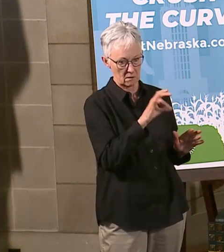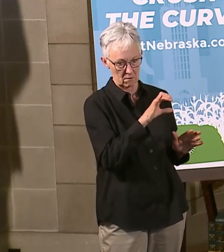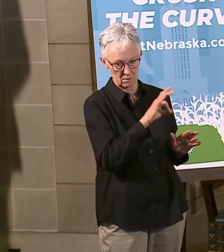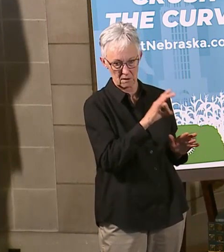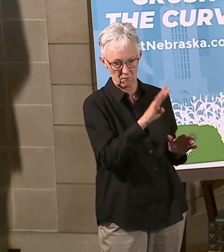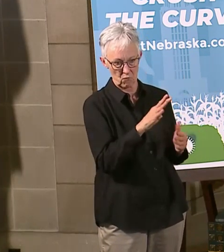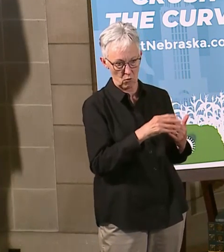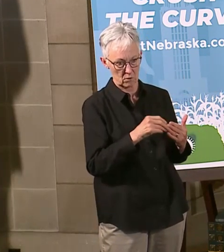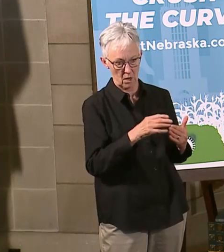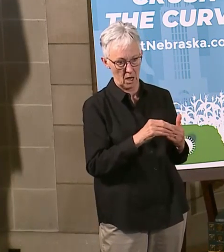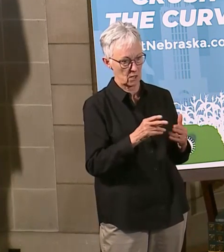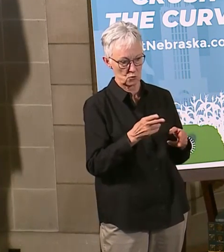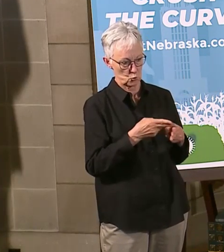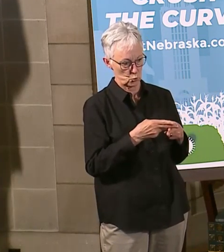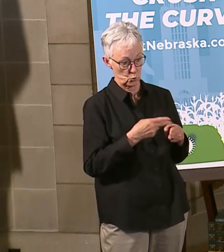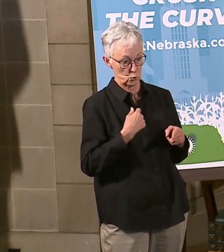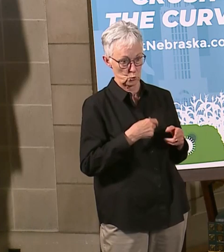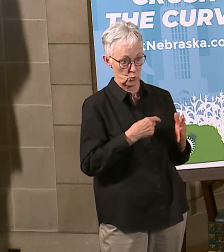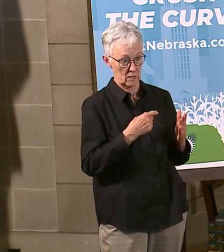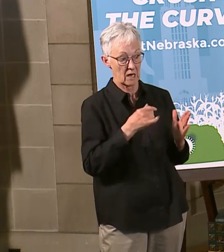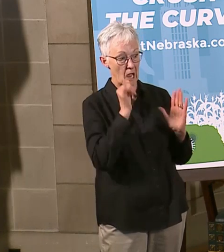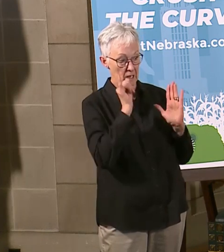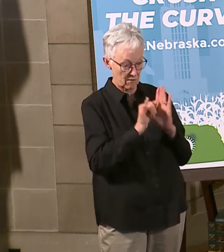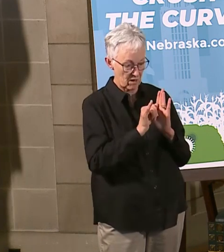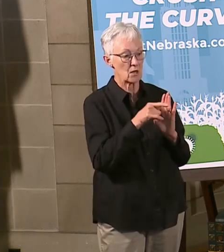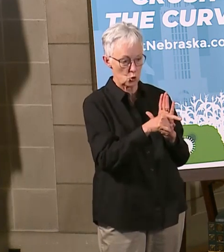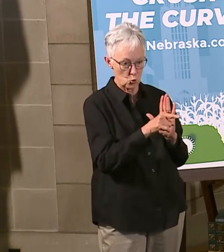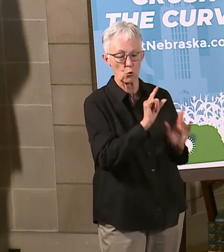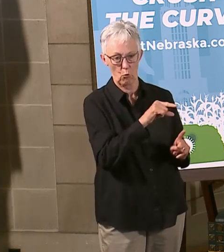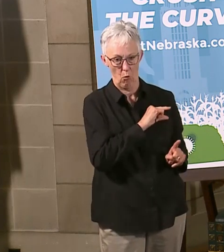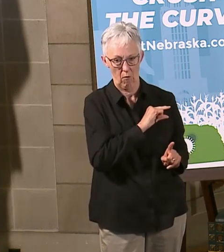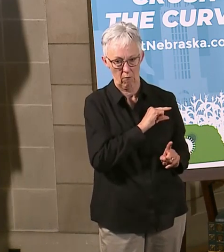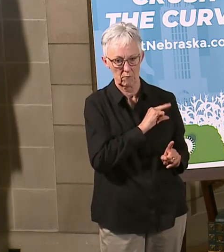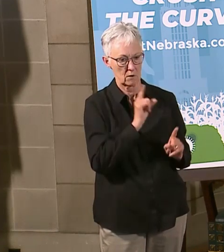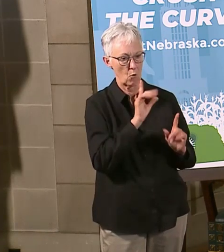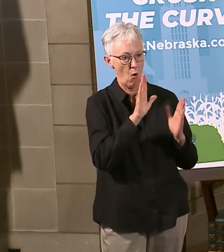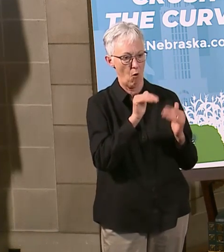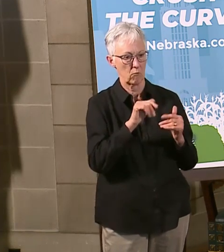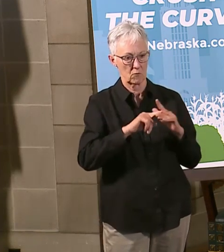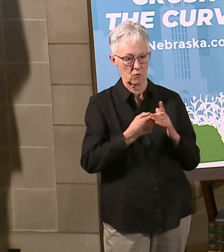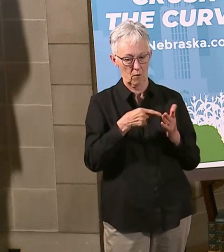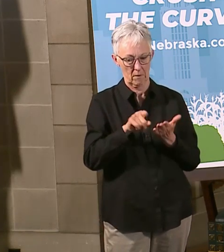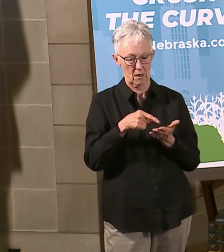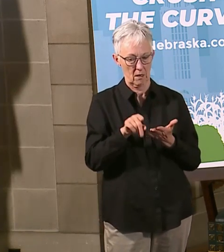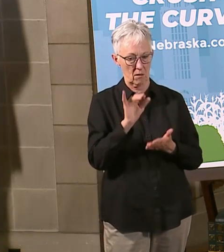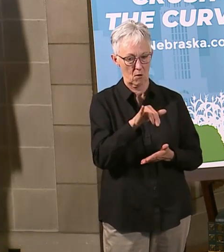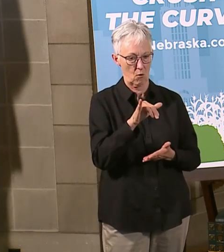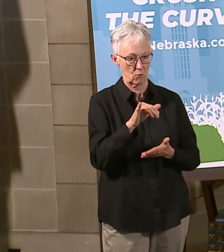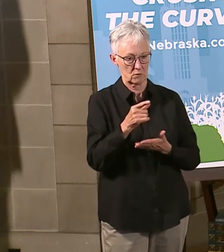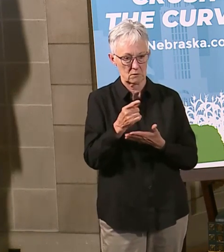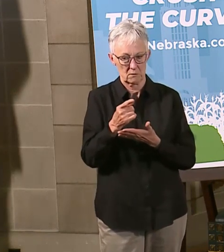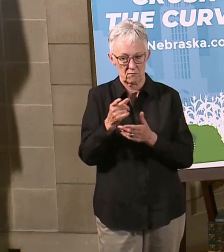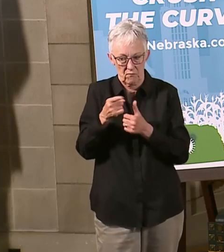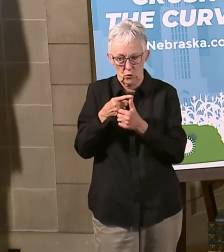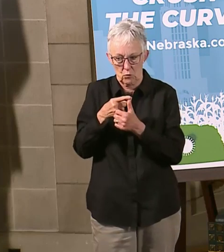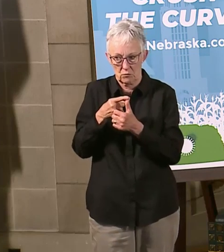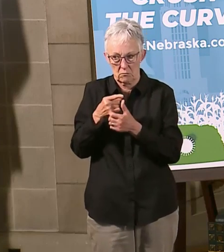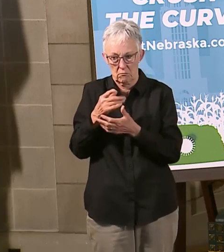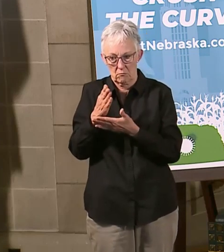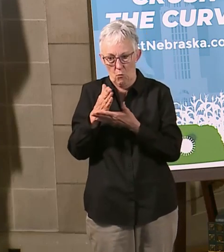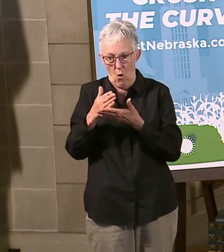$774 out to them as soon as they're eligible, and we're hoping to start paying those the first part of next week at the latest.